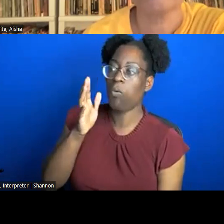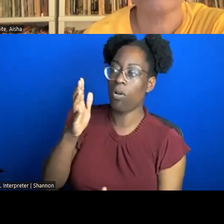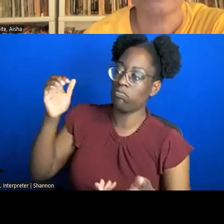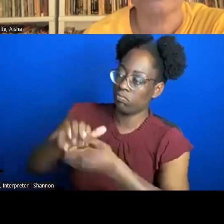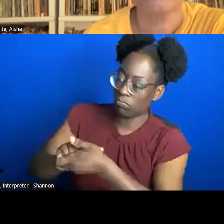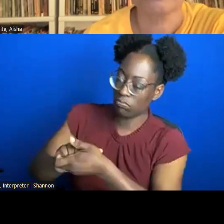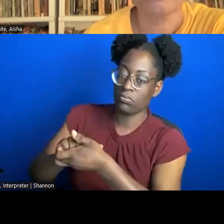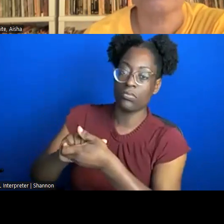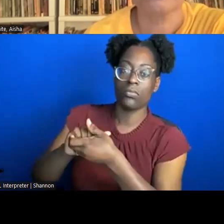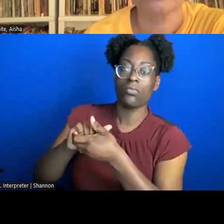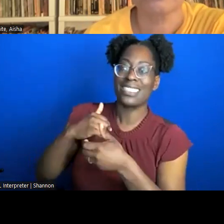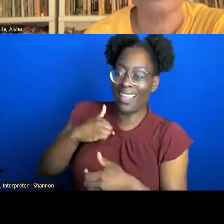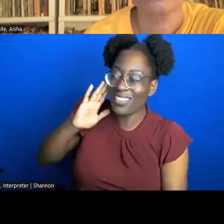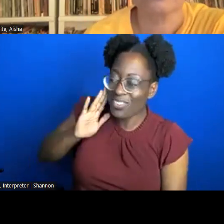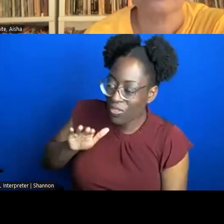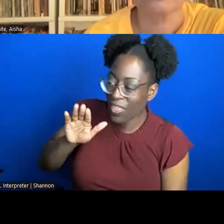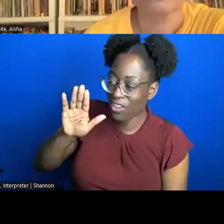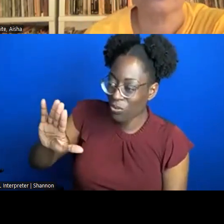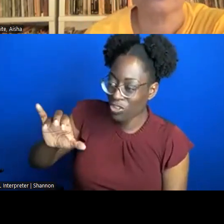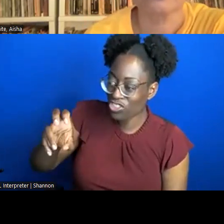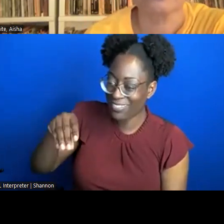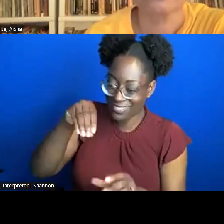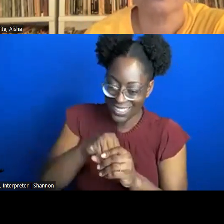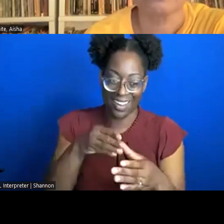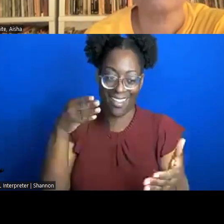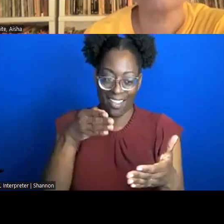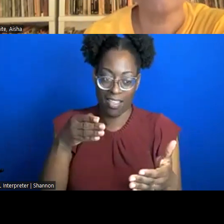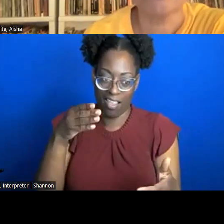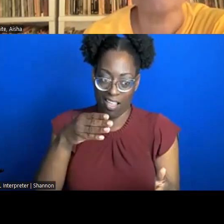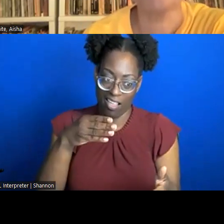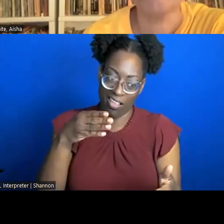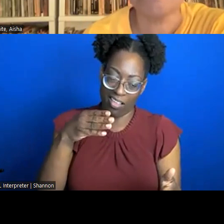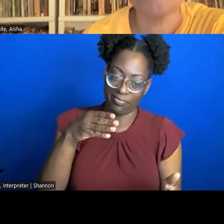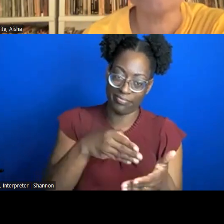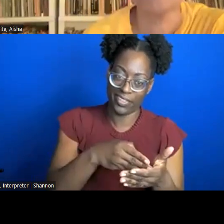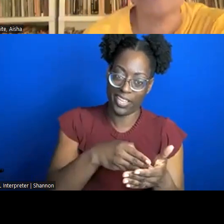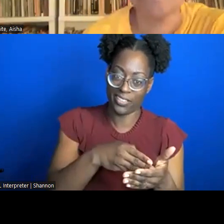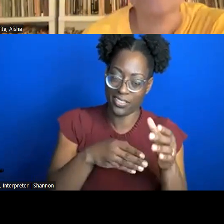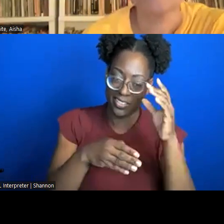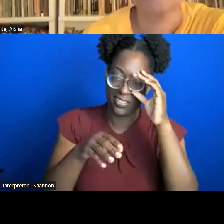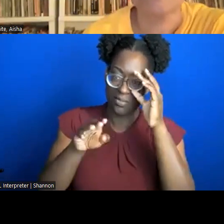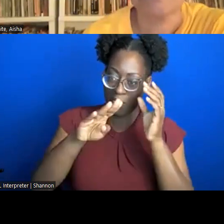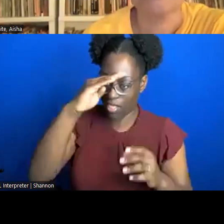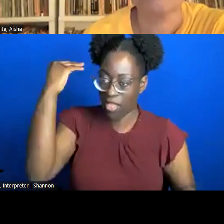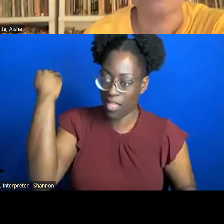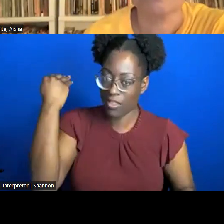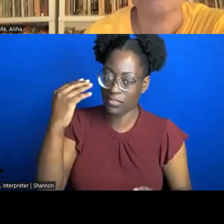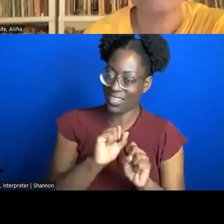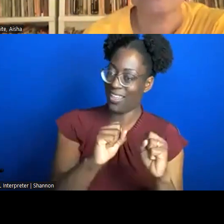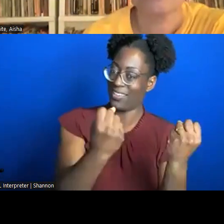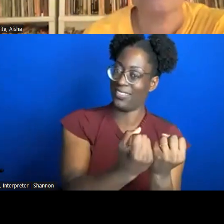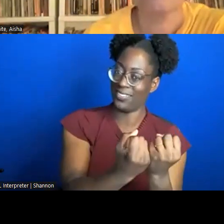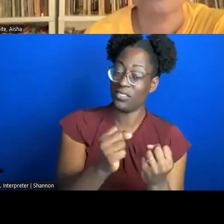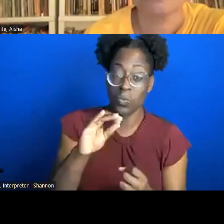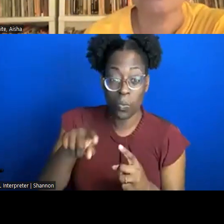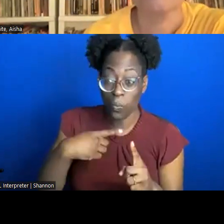about partnership, I'm thinking that preschool should be like, thank you. Thank you. What do you need from me to make